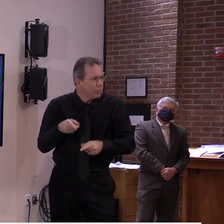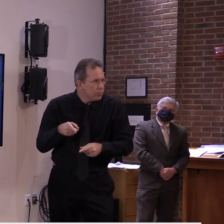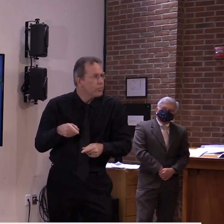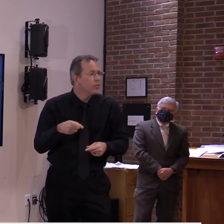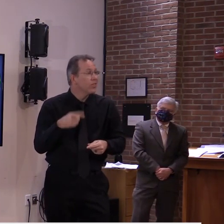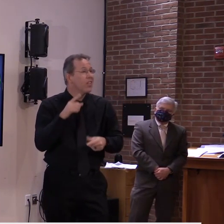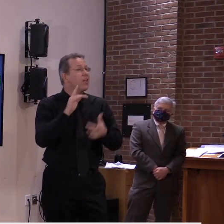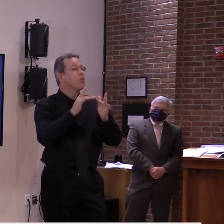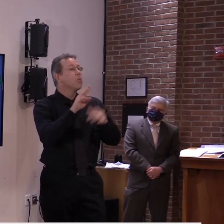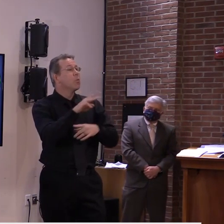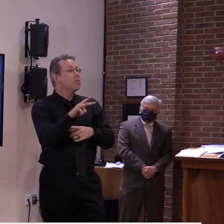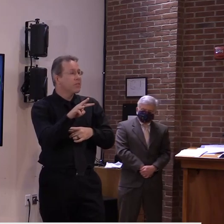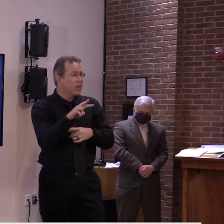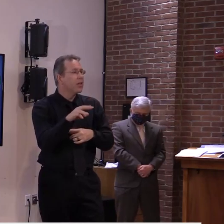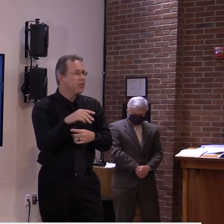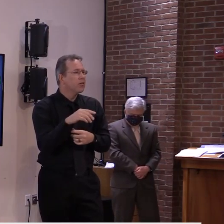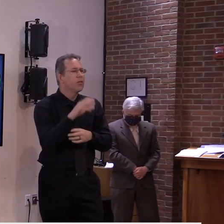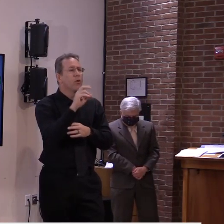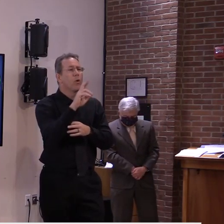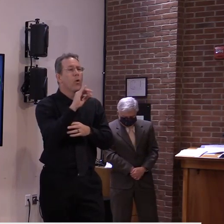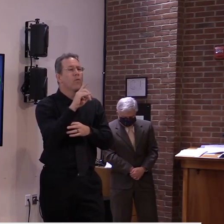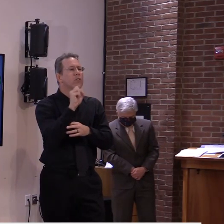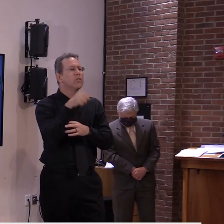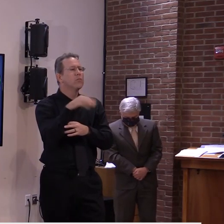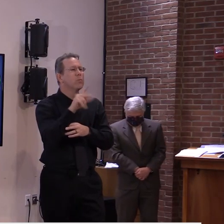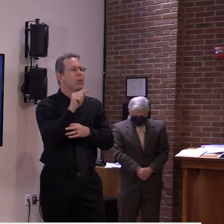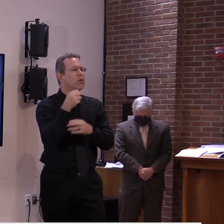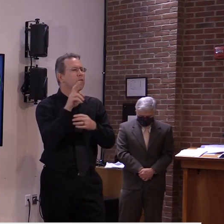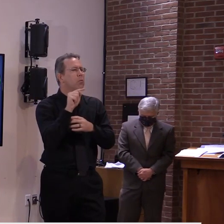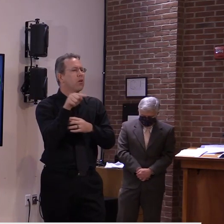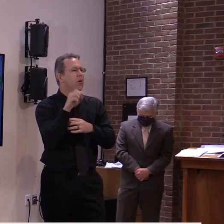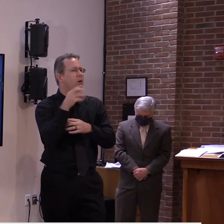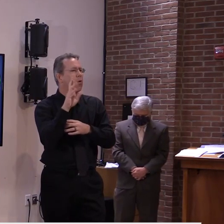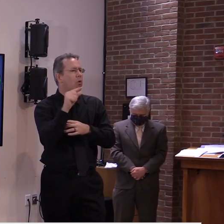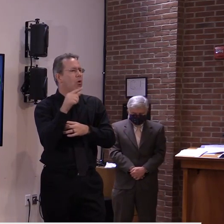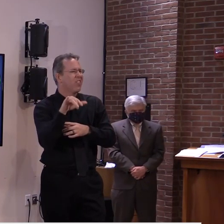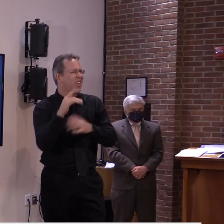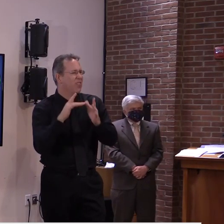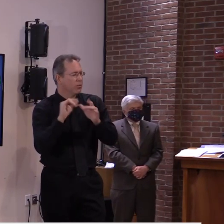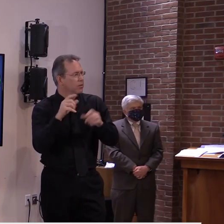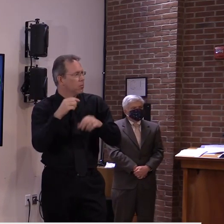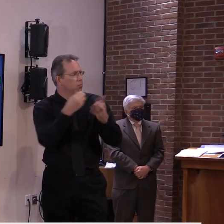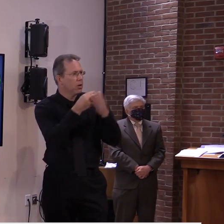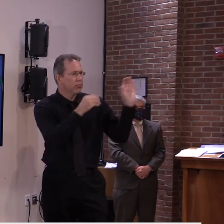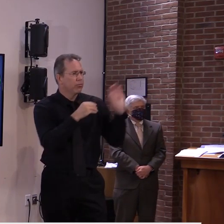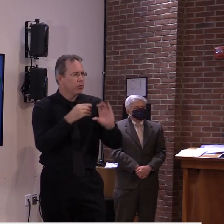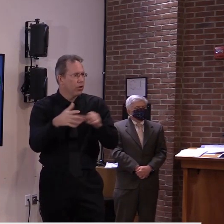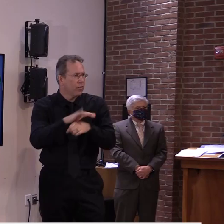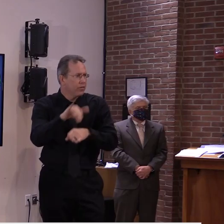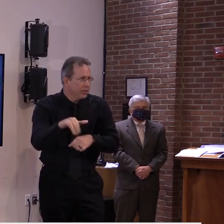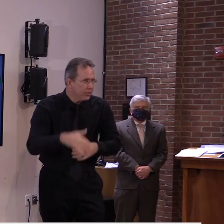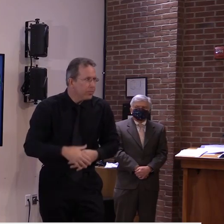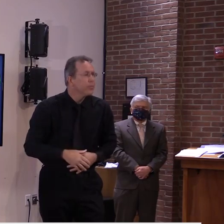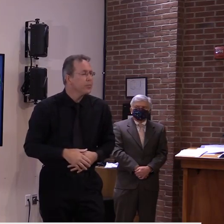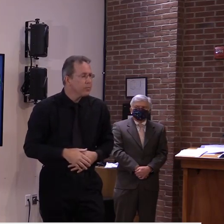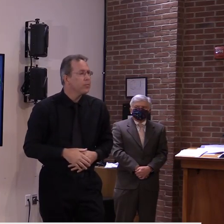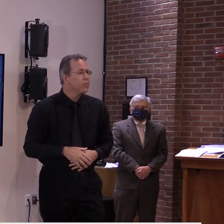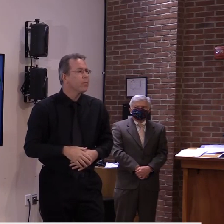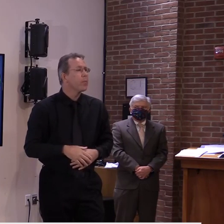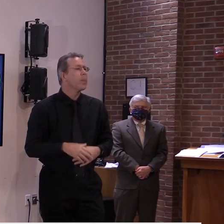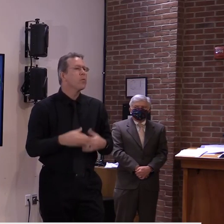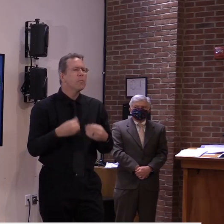We've also actually utilized our grant funds to do more mobile response. We had a SAMHSA grant where we provided